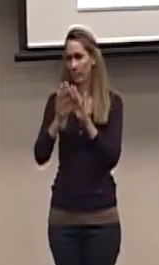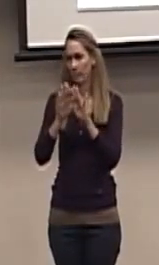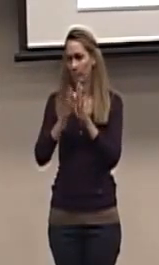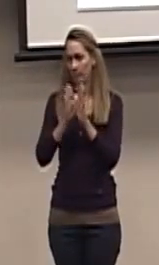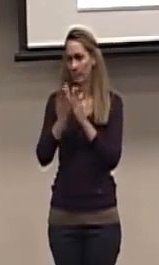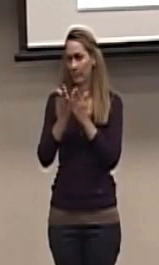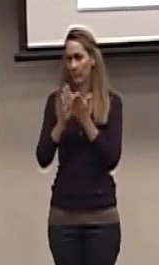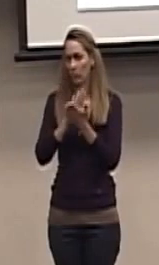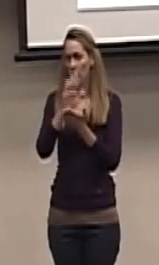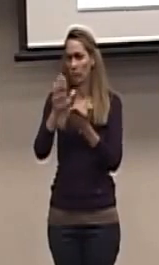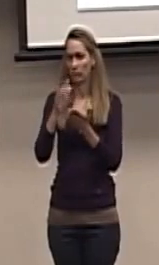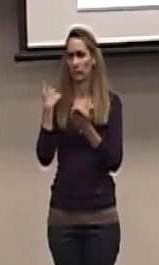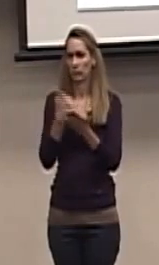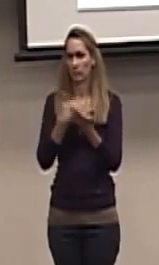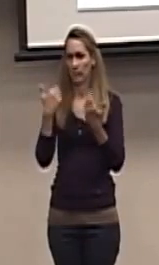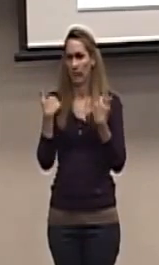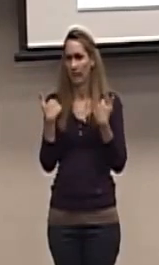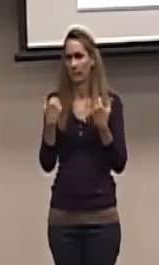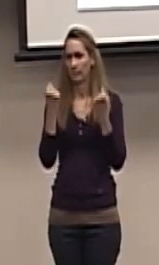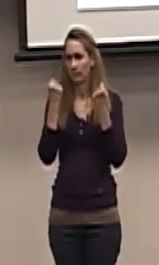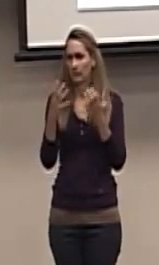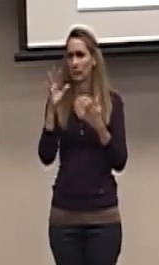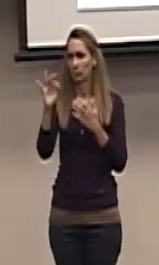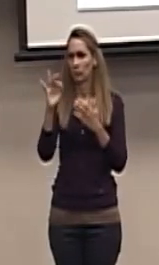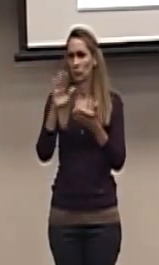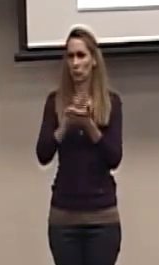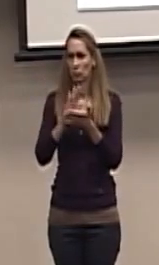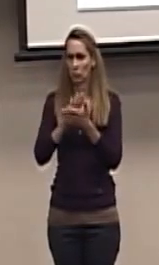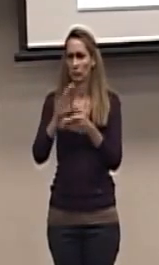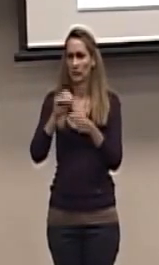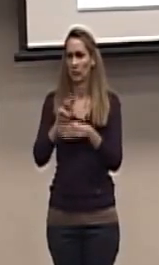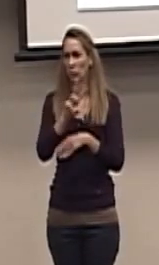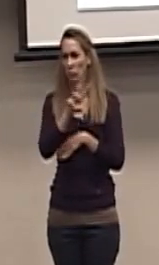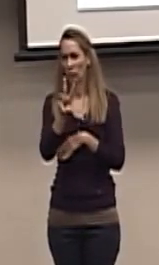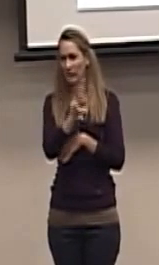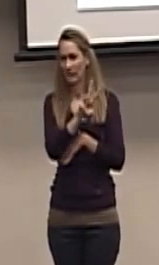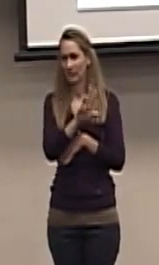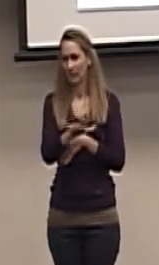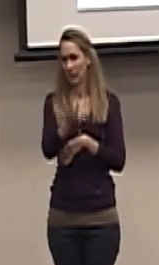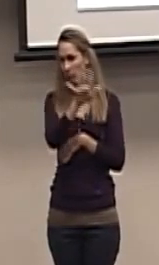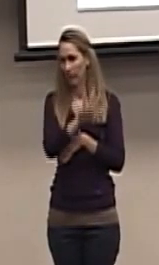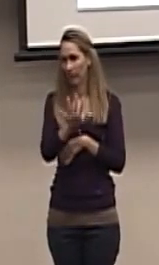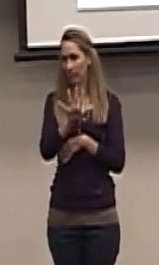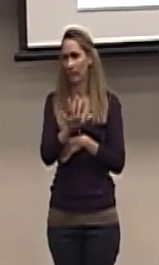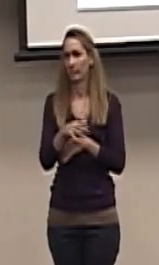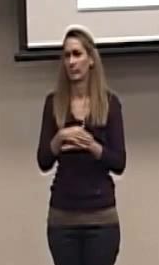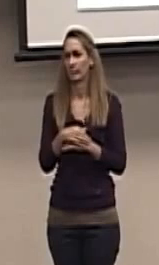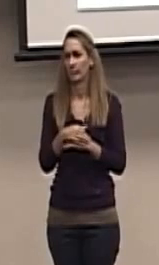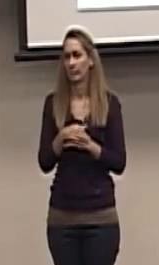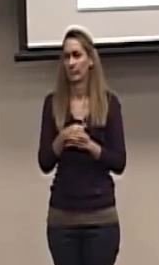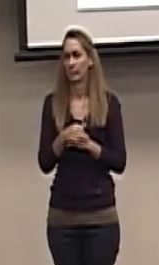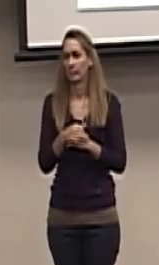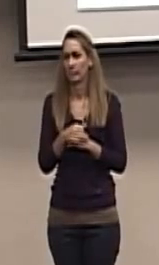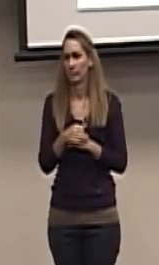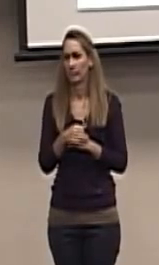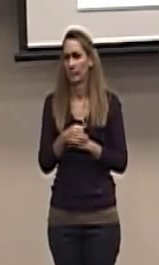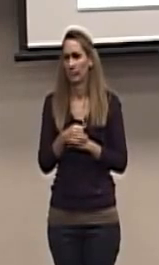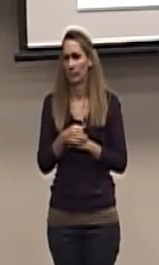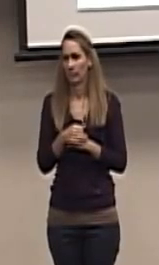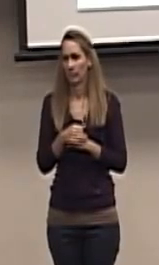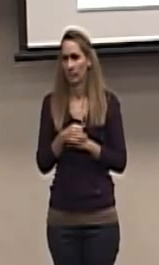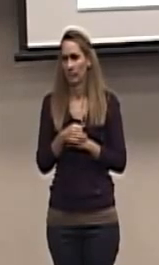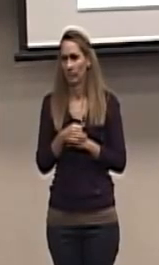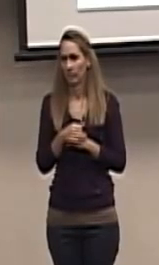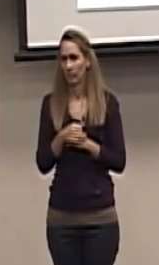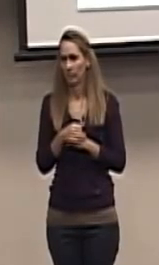western region of Ghana. We have Volta School of Preaching, led by Sami Jamasi, who are all